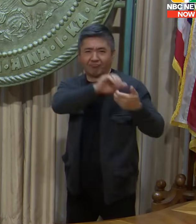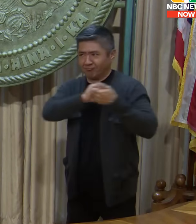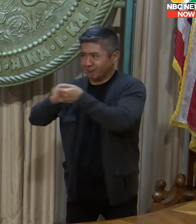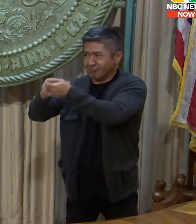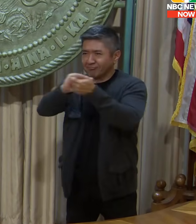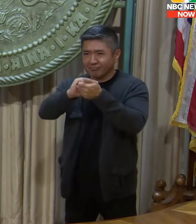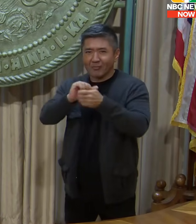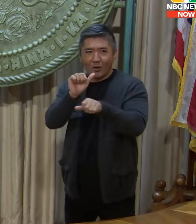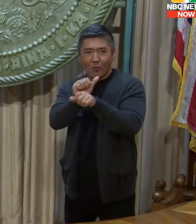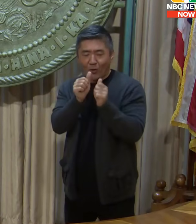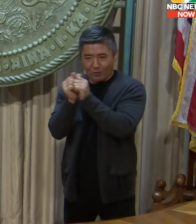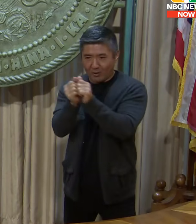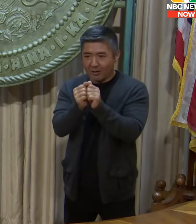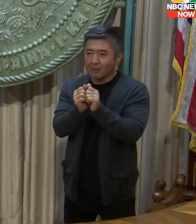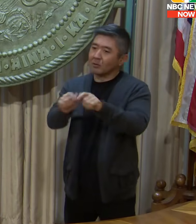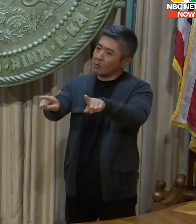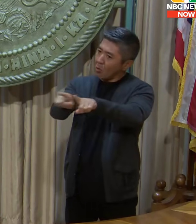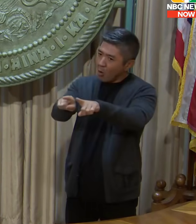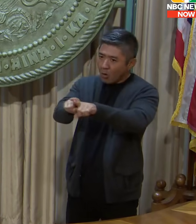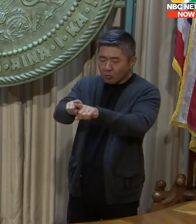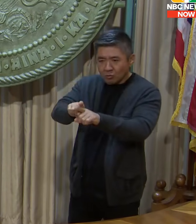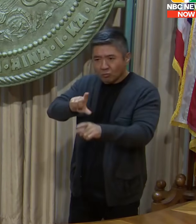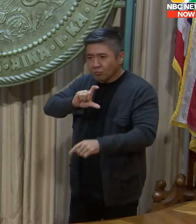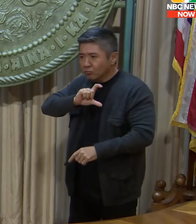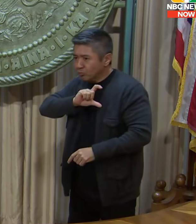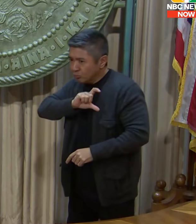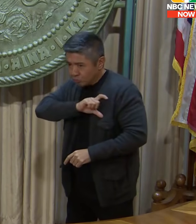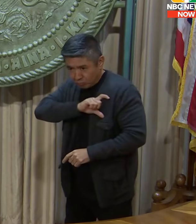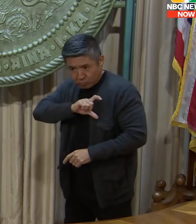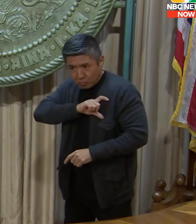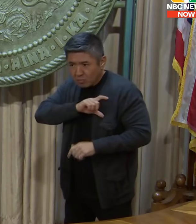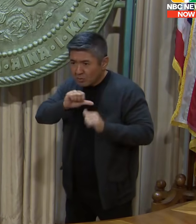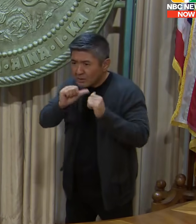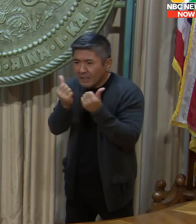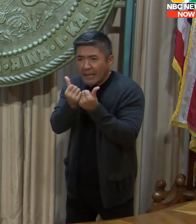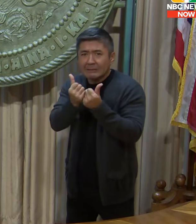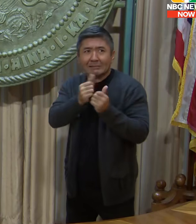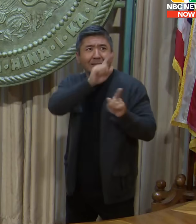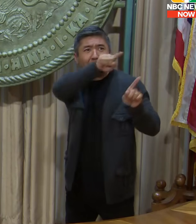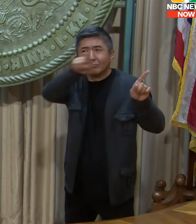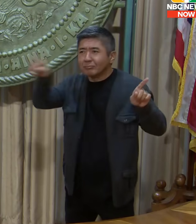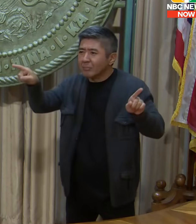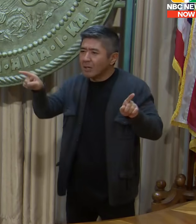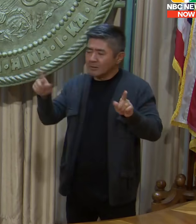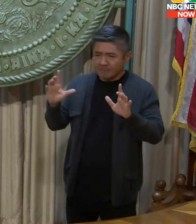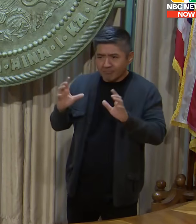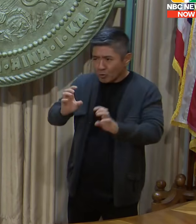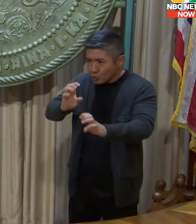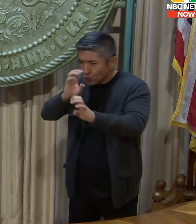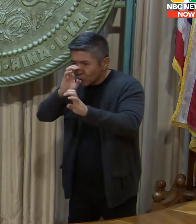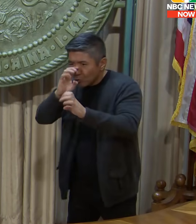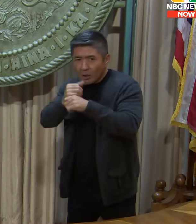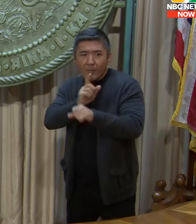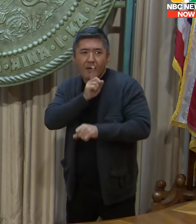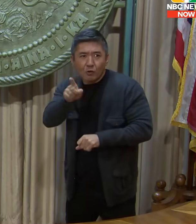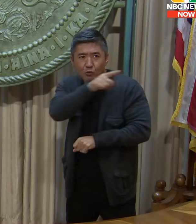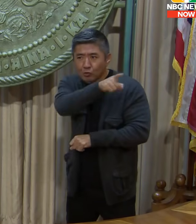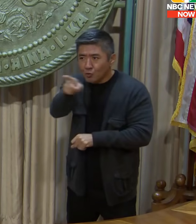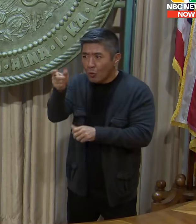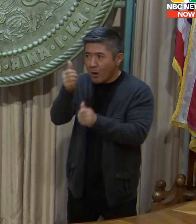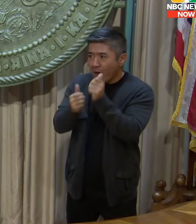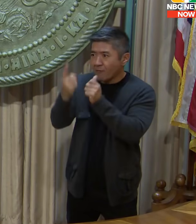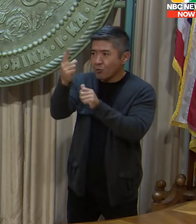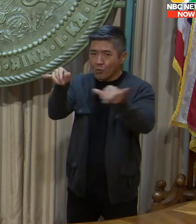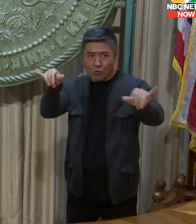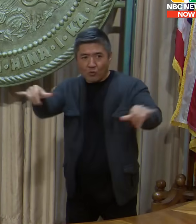works, including all the law enforcement agencies across the state who have been diligently enforcing the quarantine and the stay-at-home